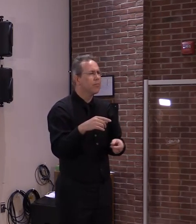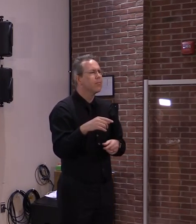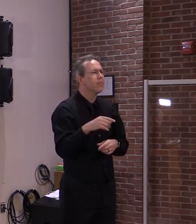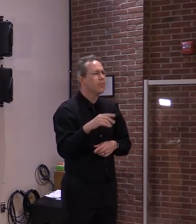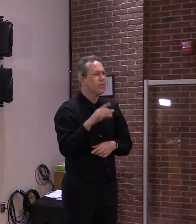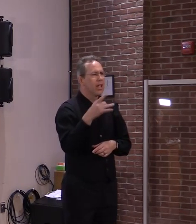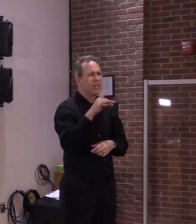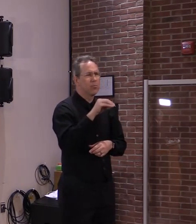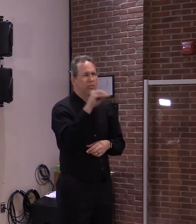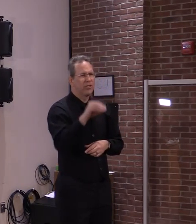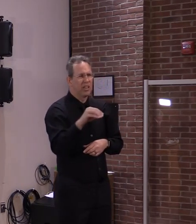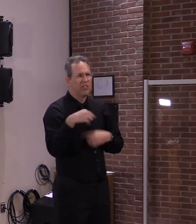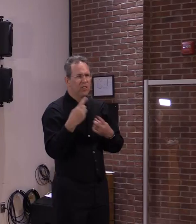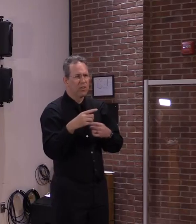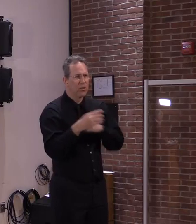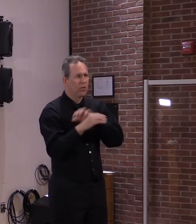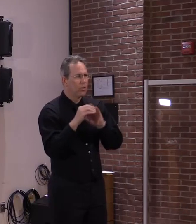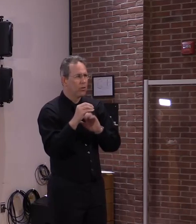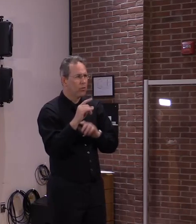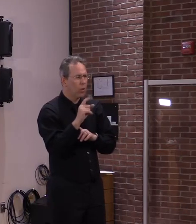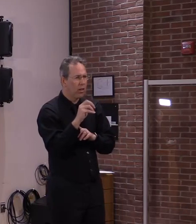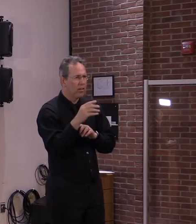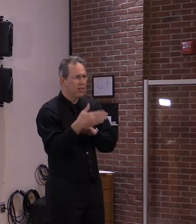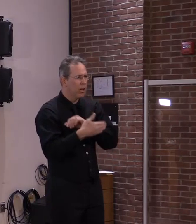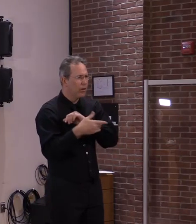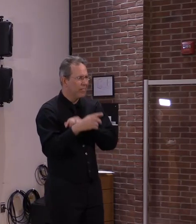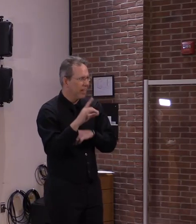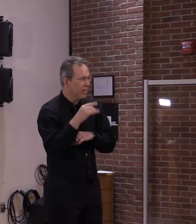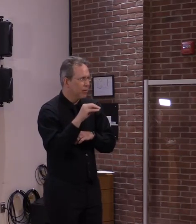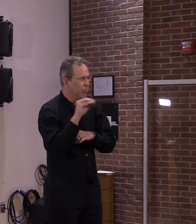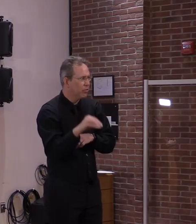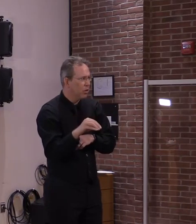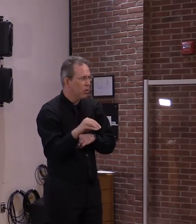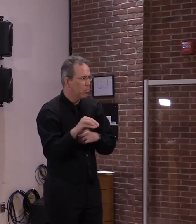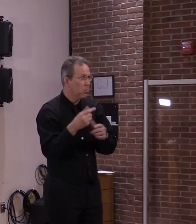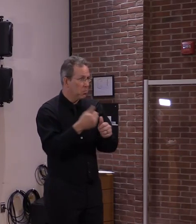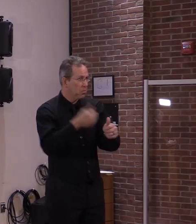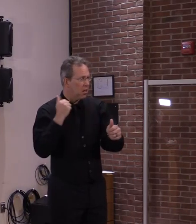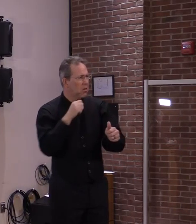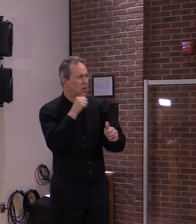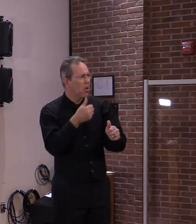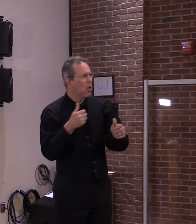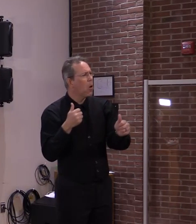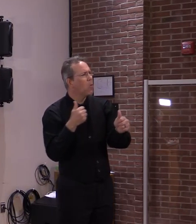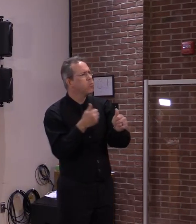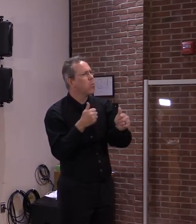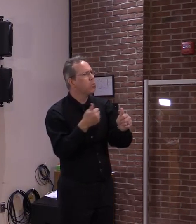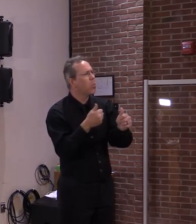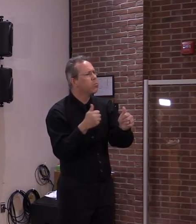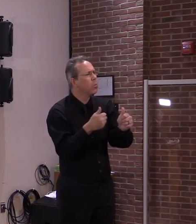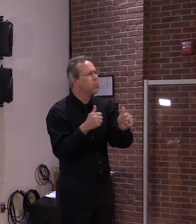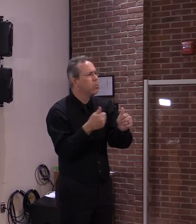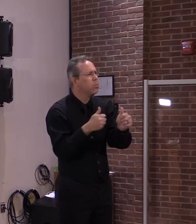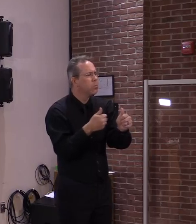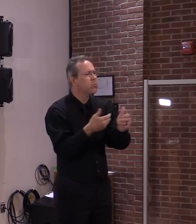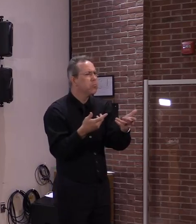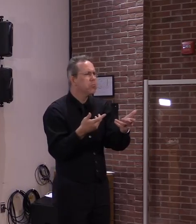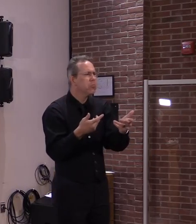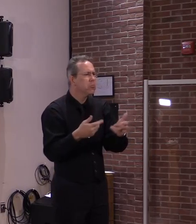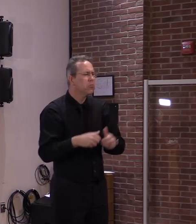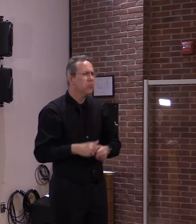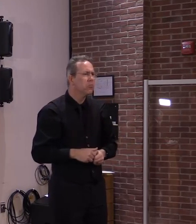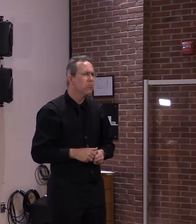off from other counties that are out there. The average is 19.4%. But if you look at other